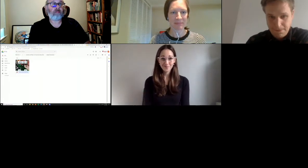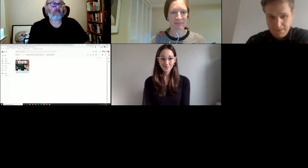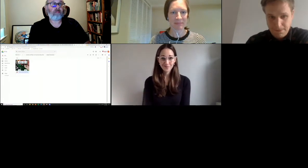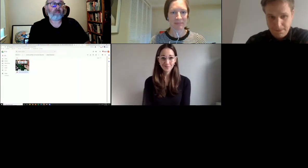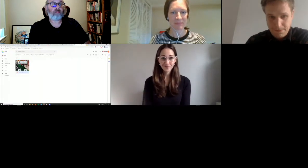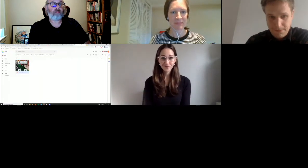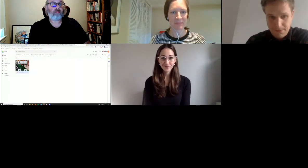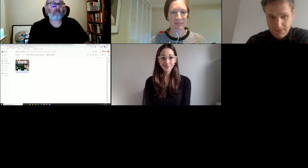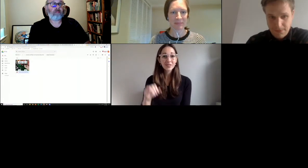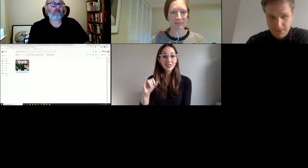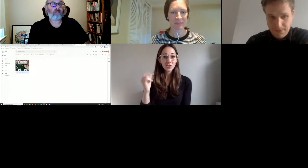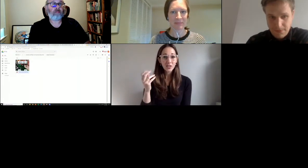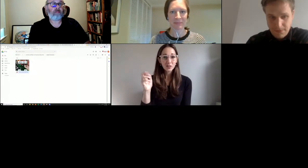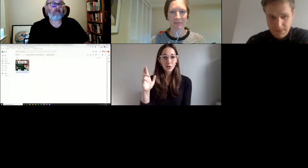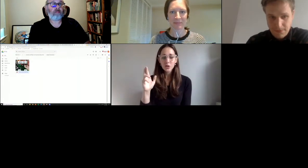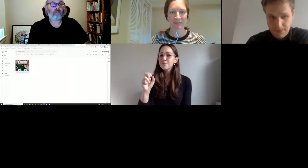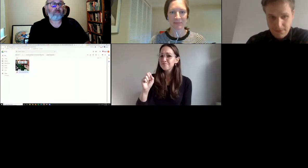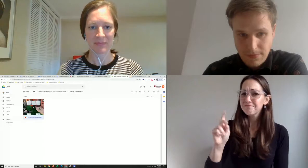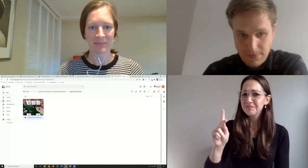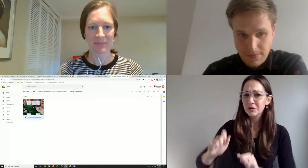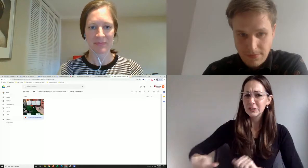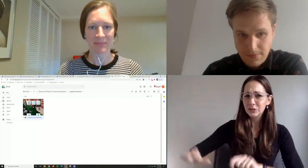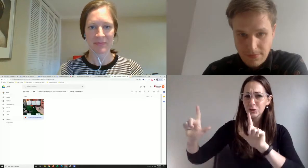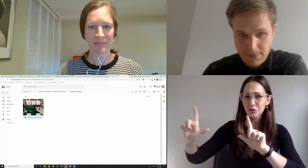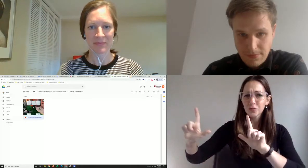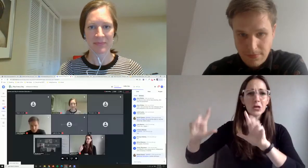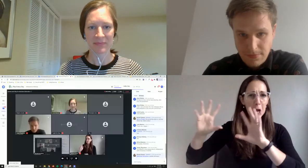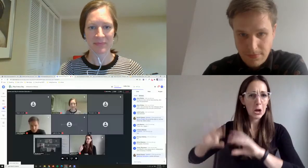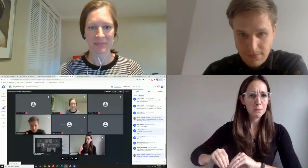Yeah, I'm just going to stop screen sharing for just 1 minute.